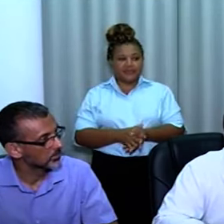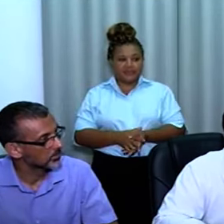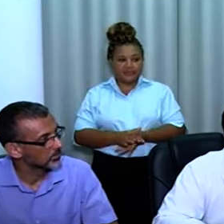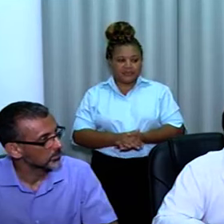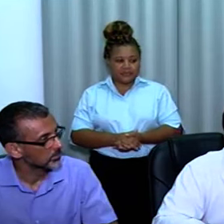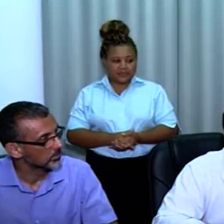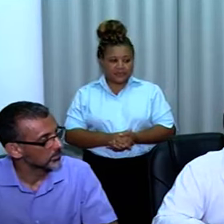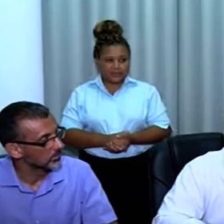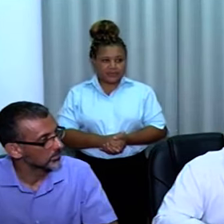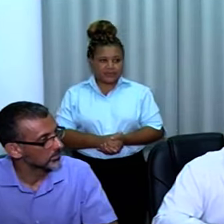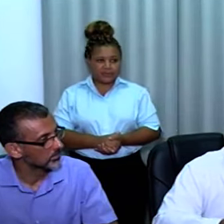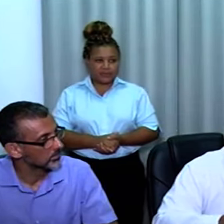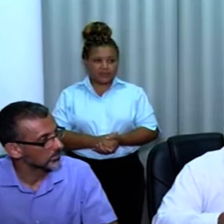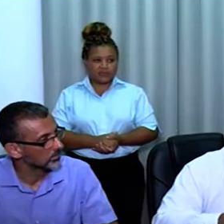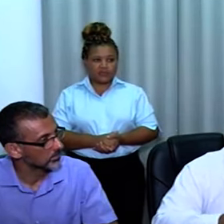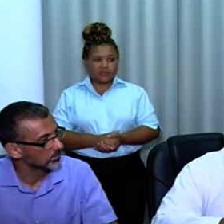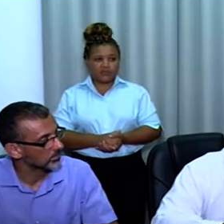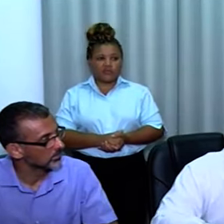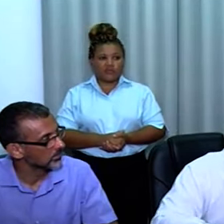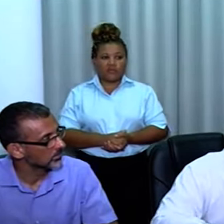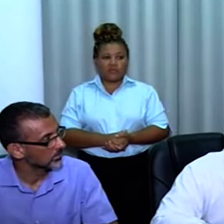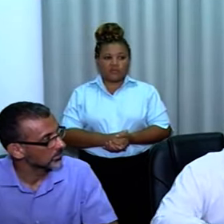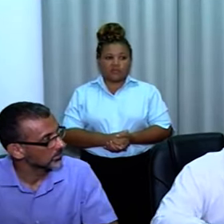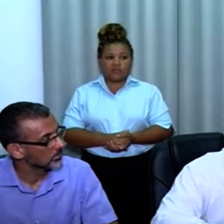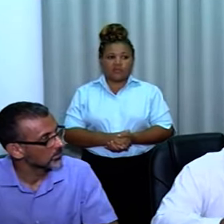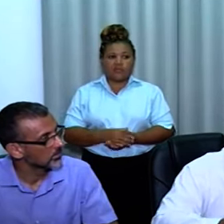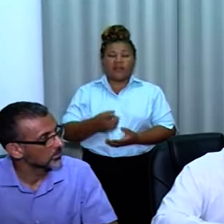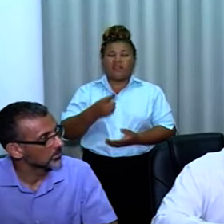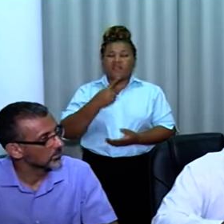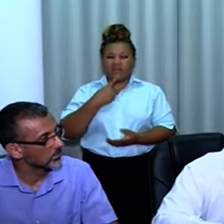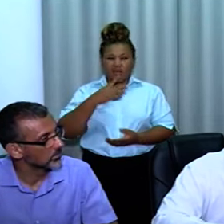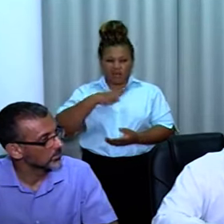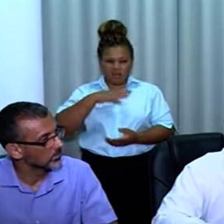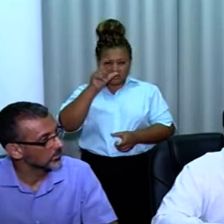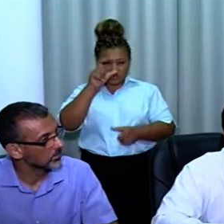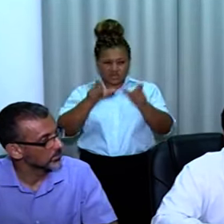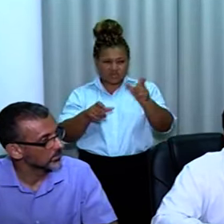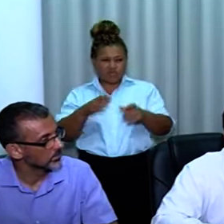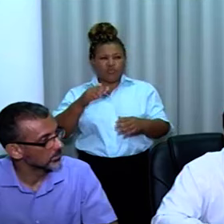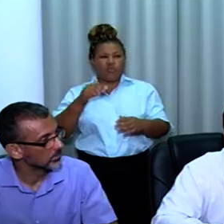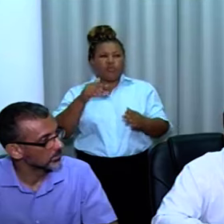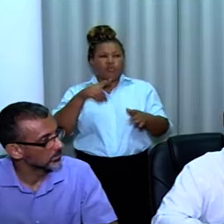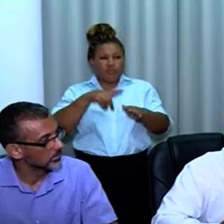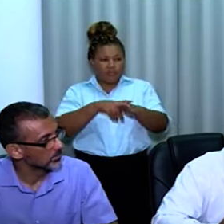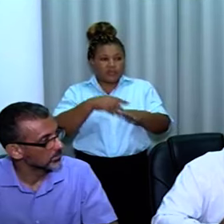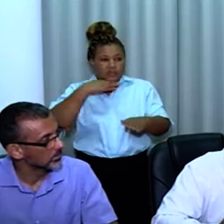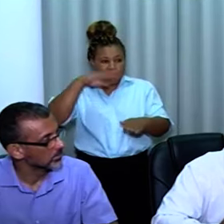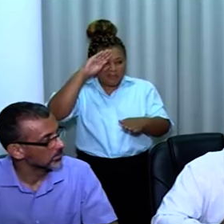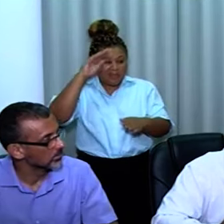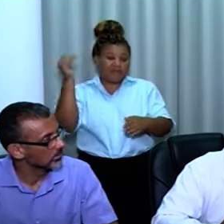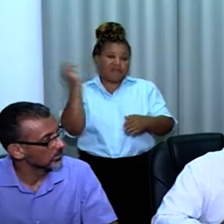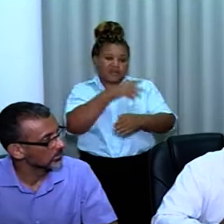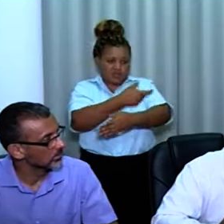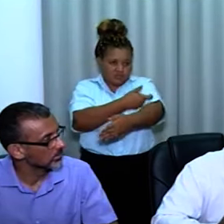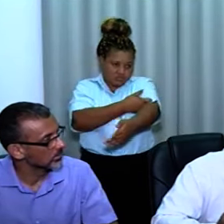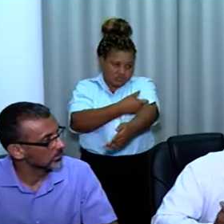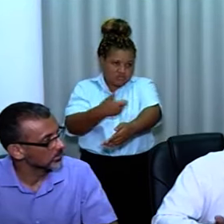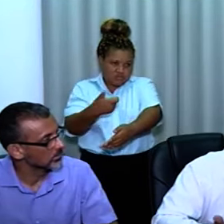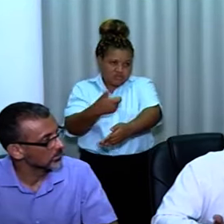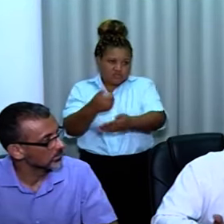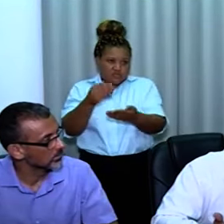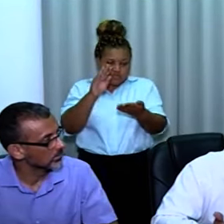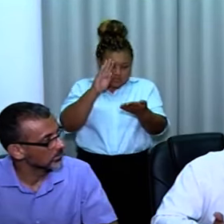soon as they start getting symptoms, do the necessary test to identify whether the symptoms are consistent with COVID-19. We must